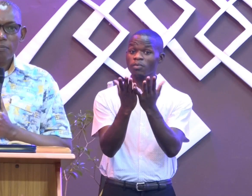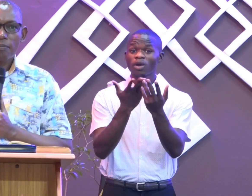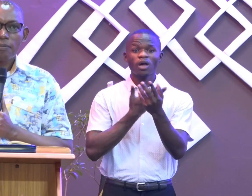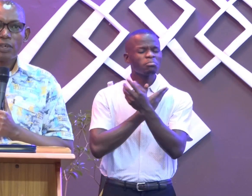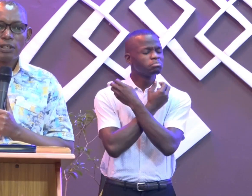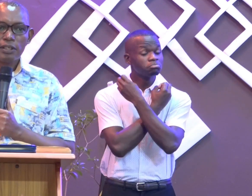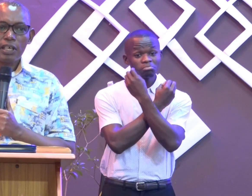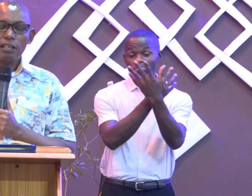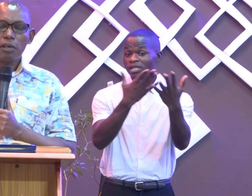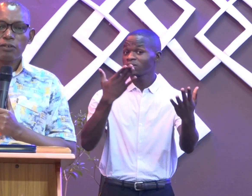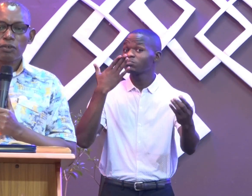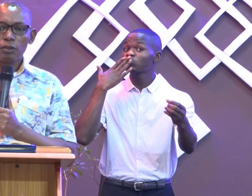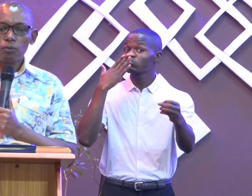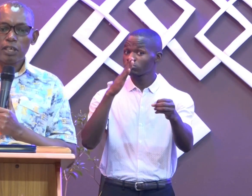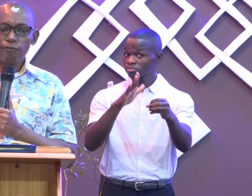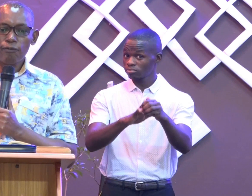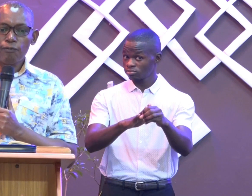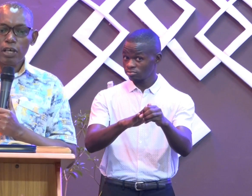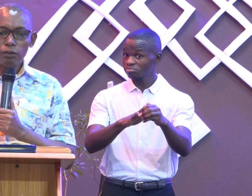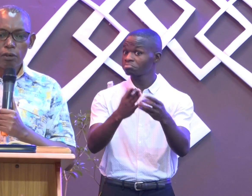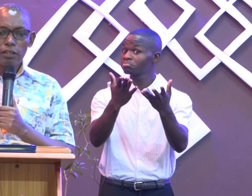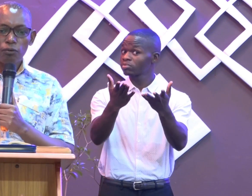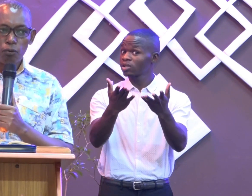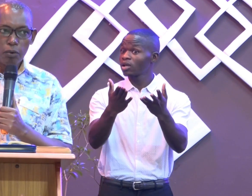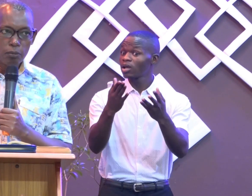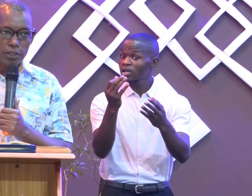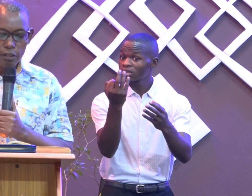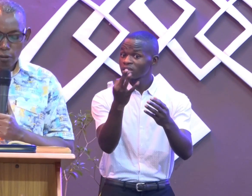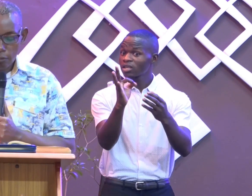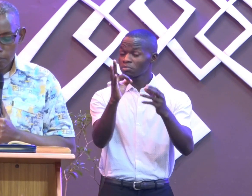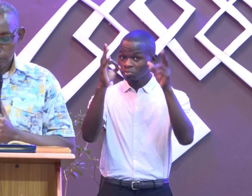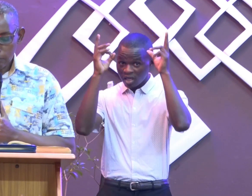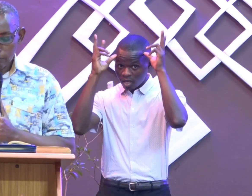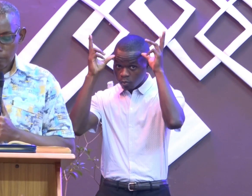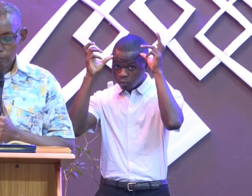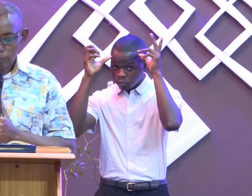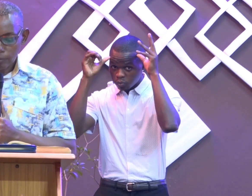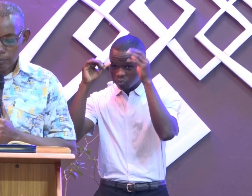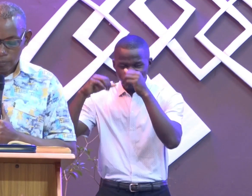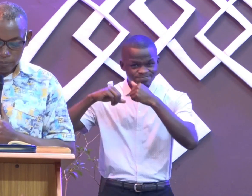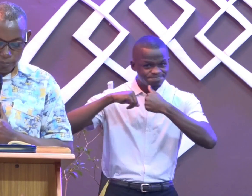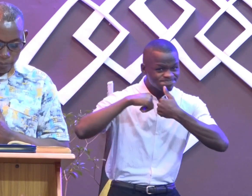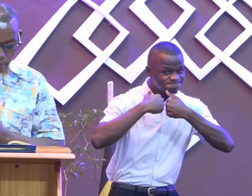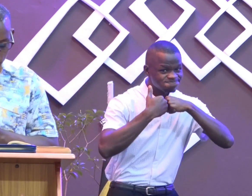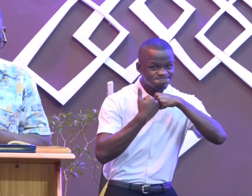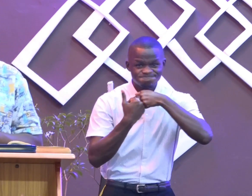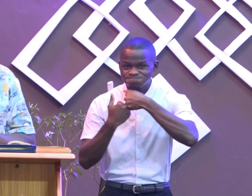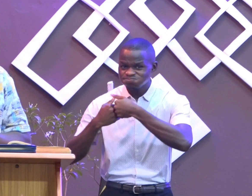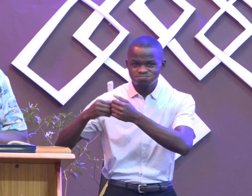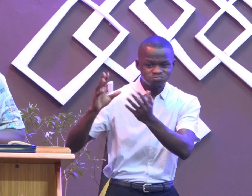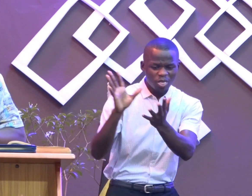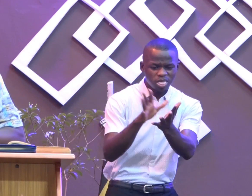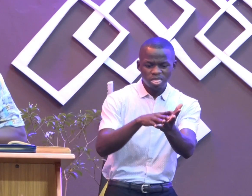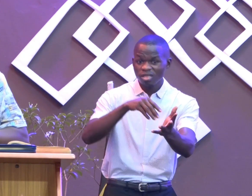bingi. Stani bw'asikula enfuufu Katonda asukulumya omutindo. The Bible has many promises that when the